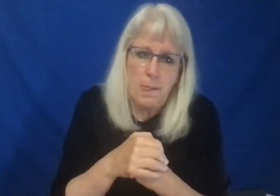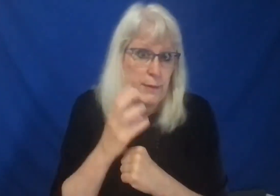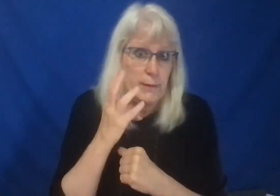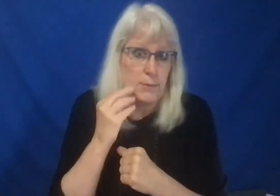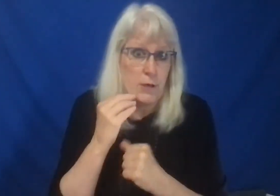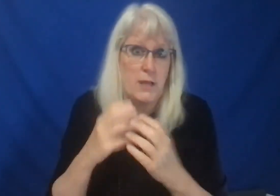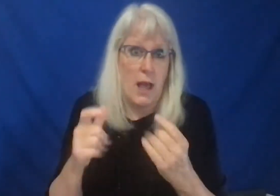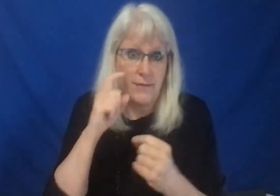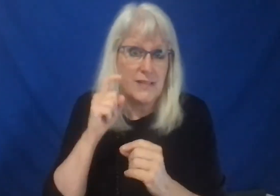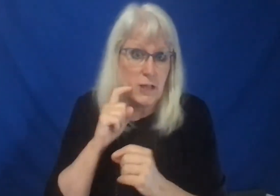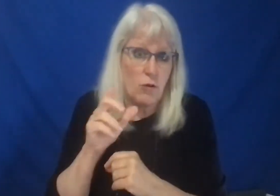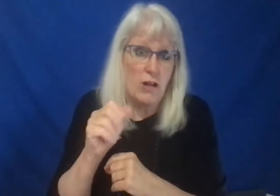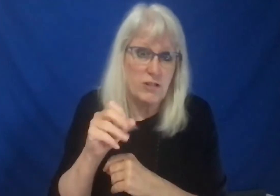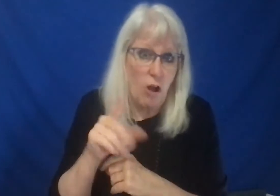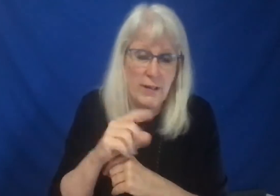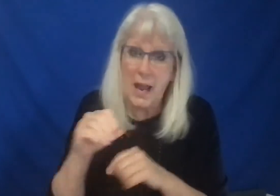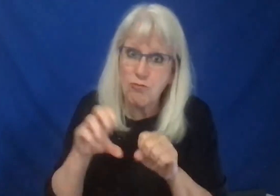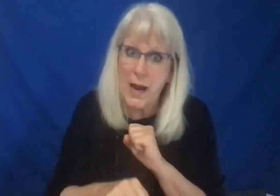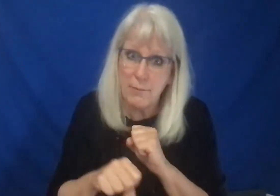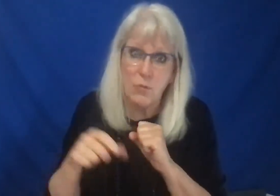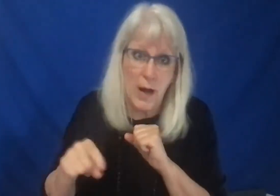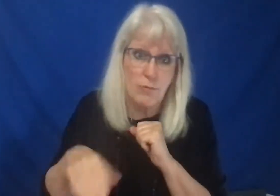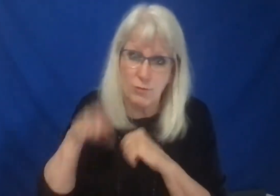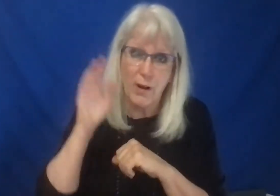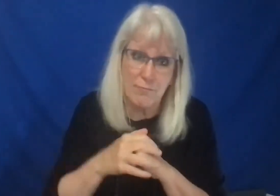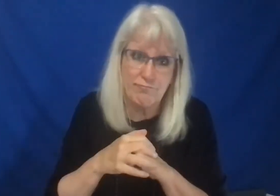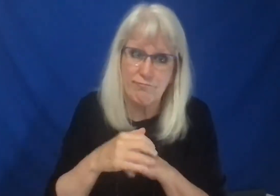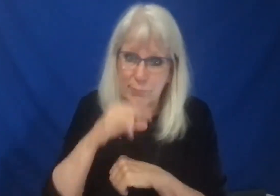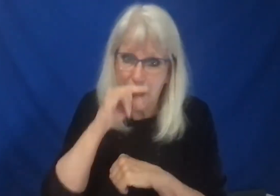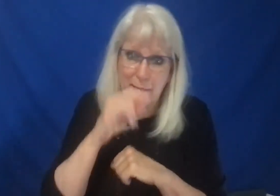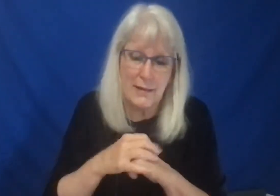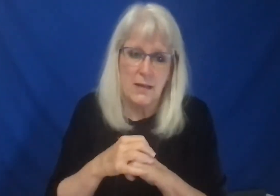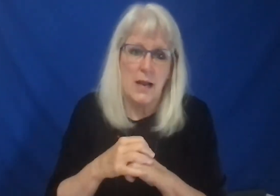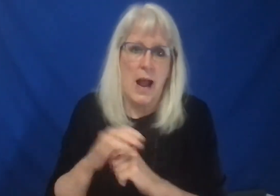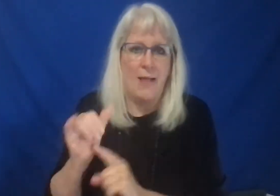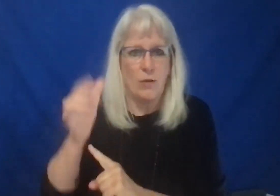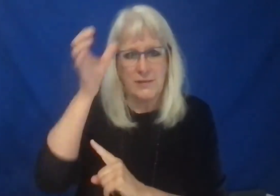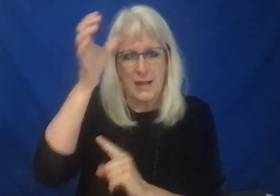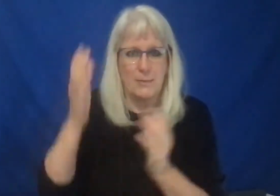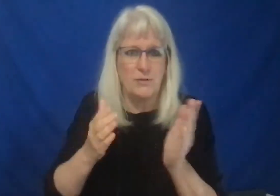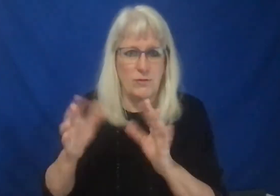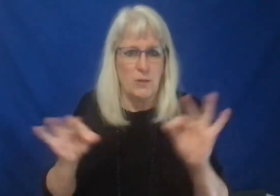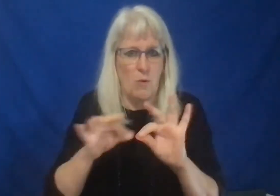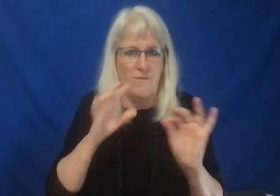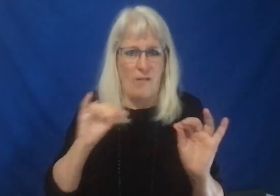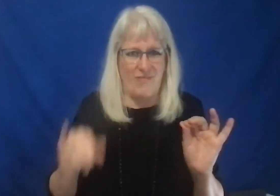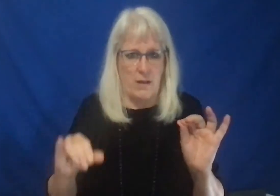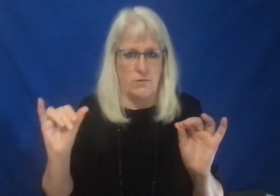sexual assault and rape as a child. And all of these things make the concepts of service important to me because what they talk about is relationship between people